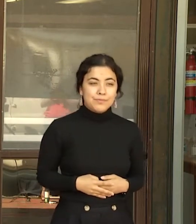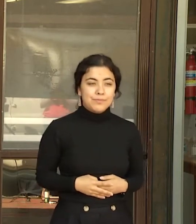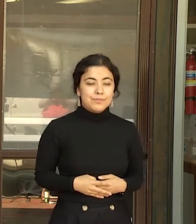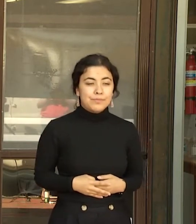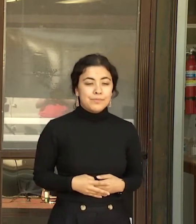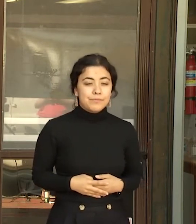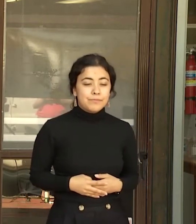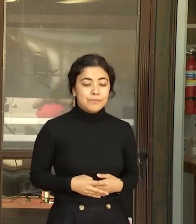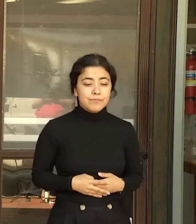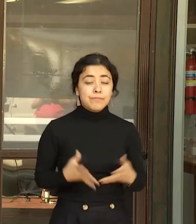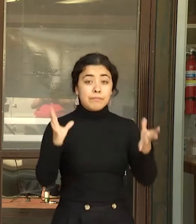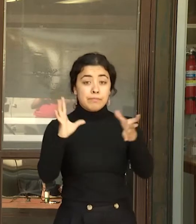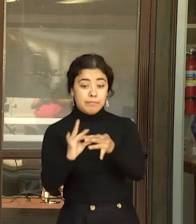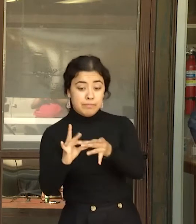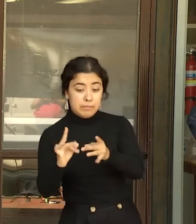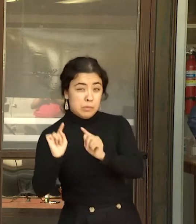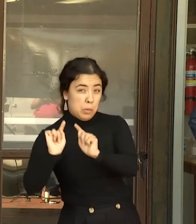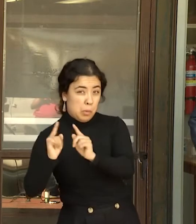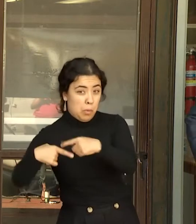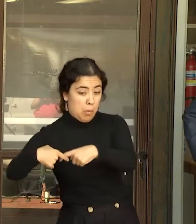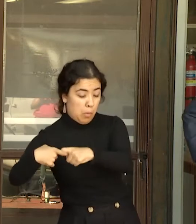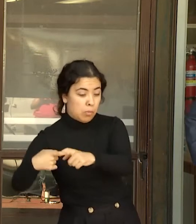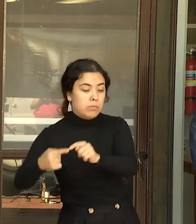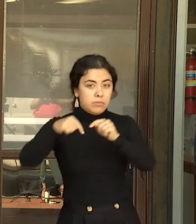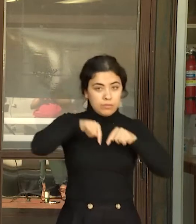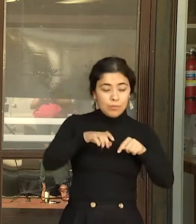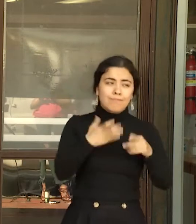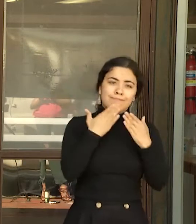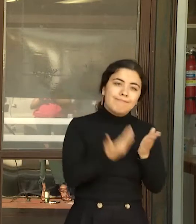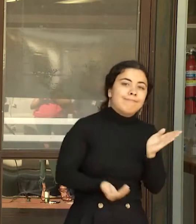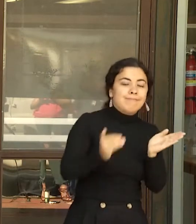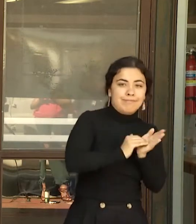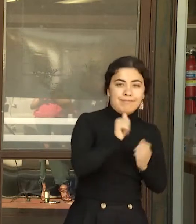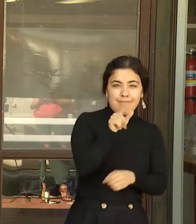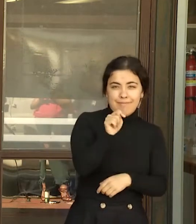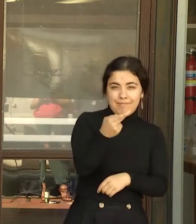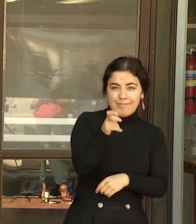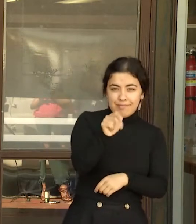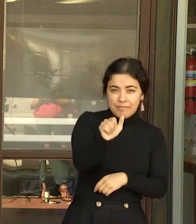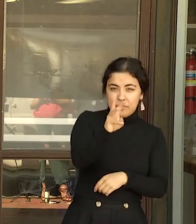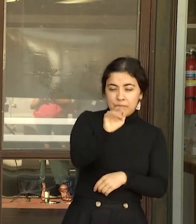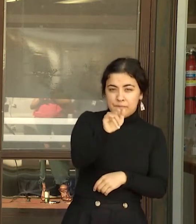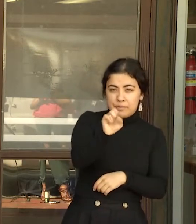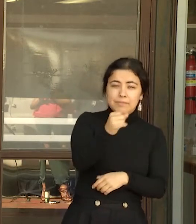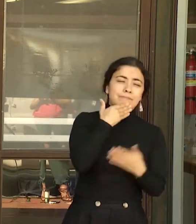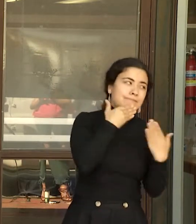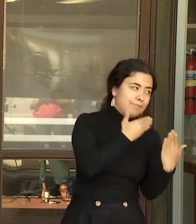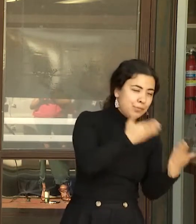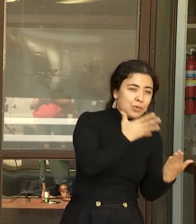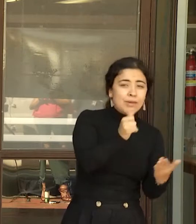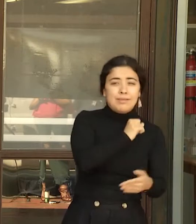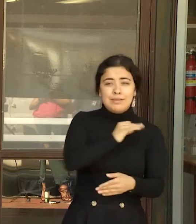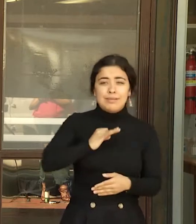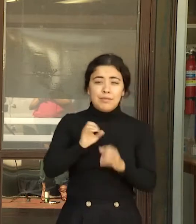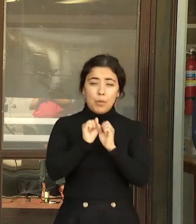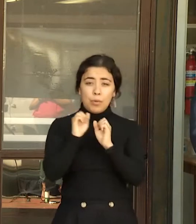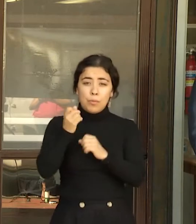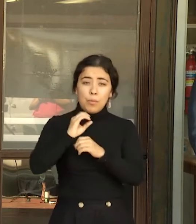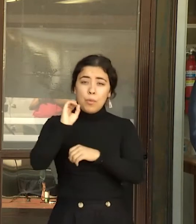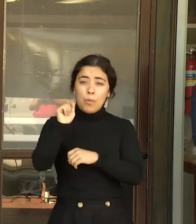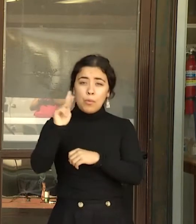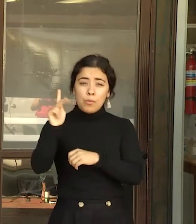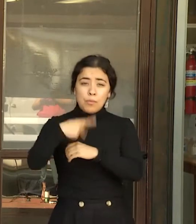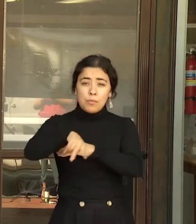Before I begin my remarks, I would like to thank again Athena Williams and the staff of the Oak Park Regional Housing Center for hosting us